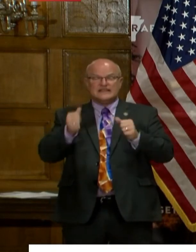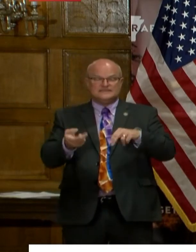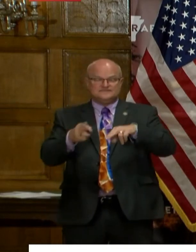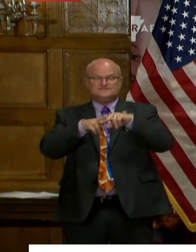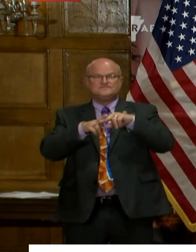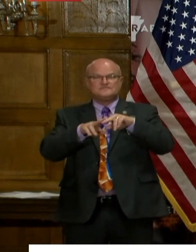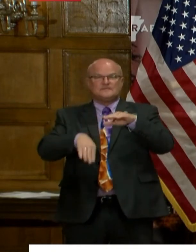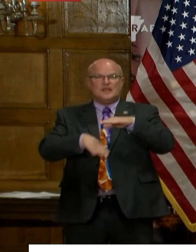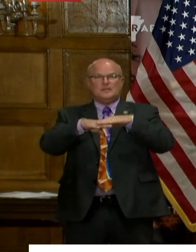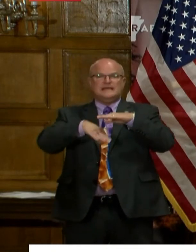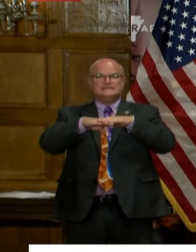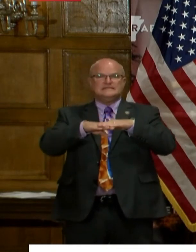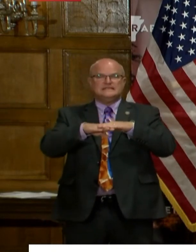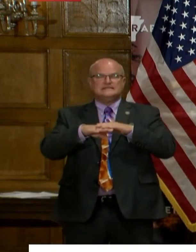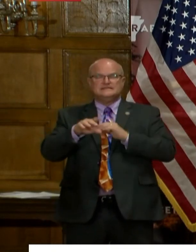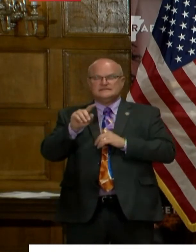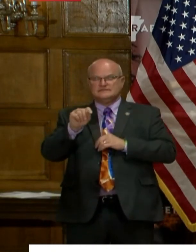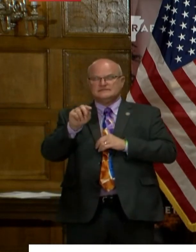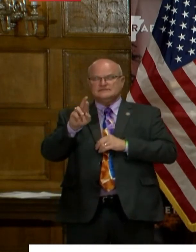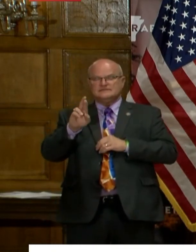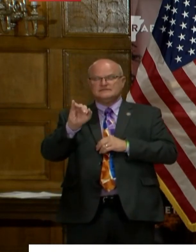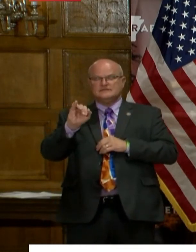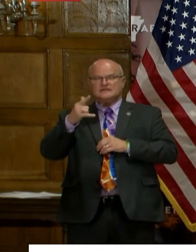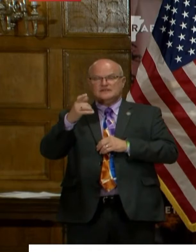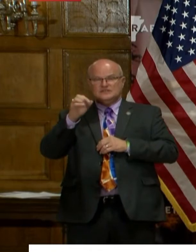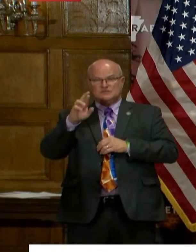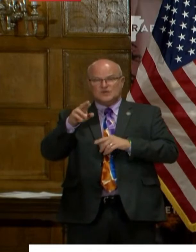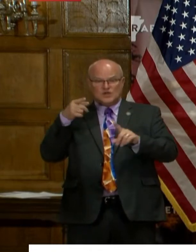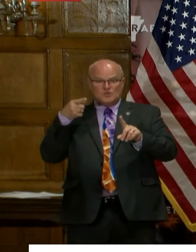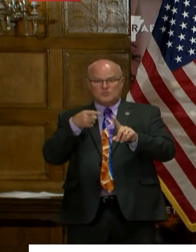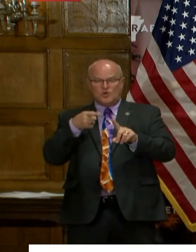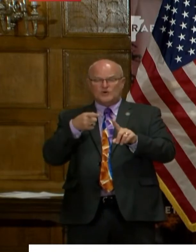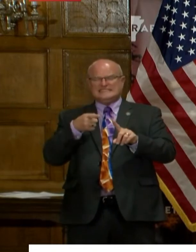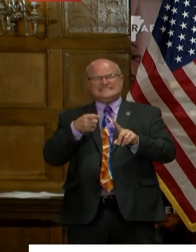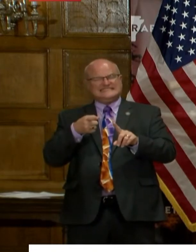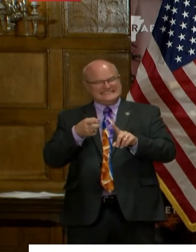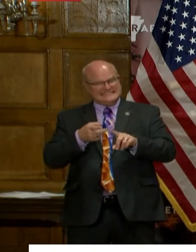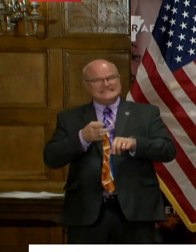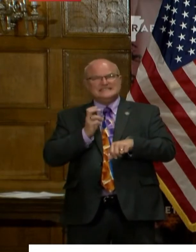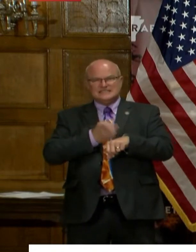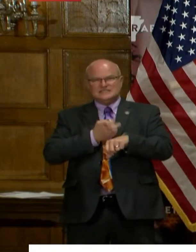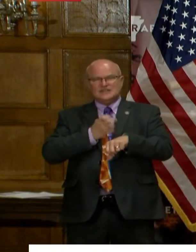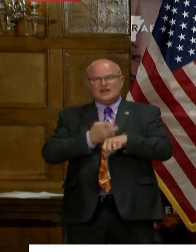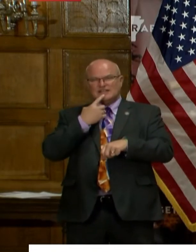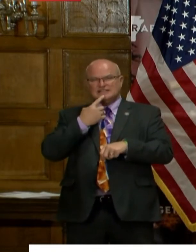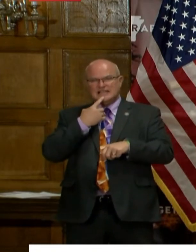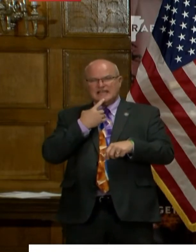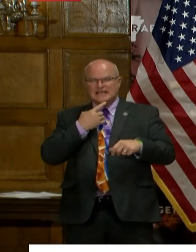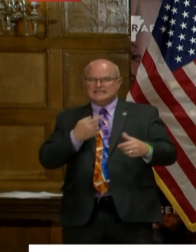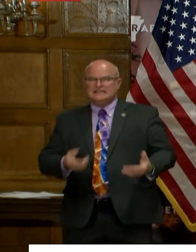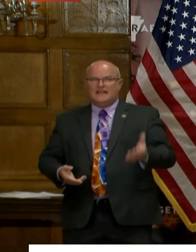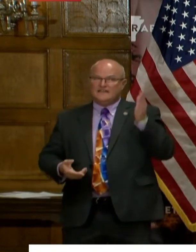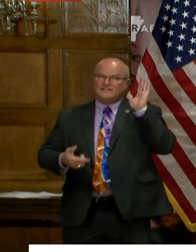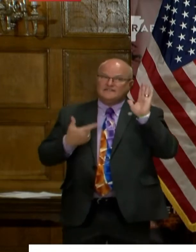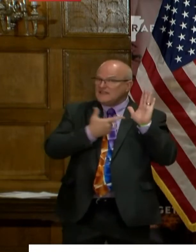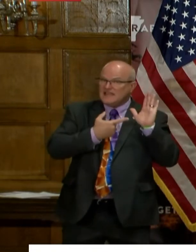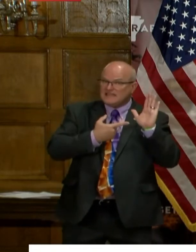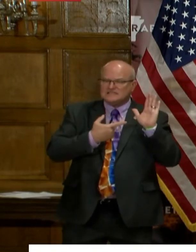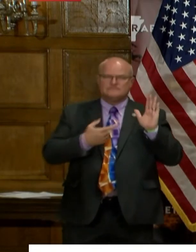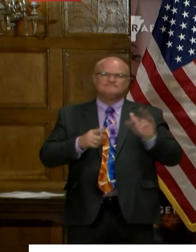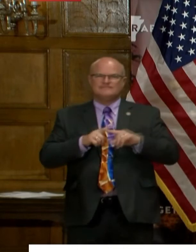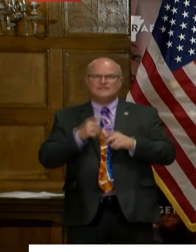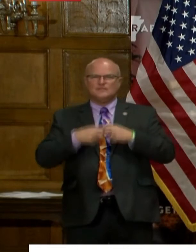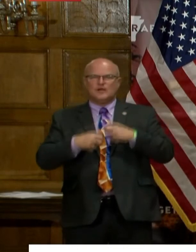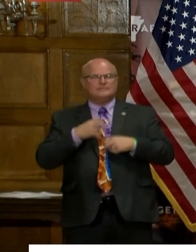our capacity. The trigger point is something that is hard to say, well, here's the level that we got a